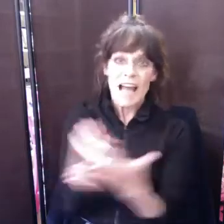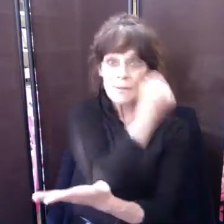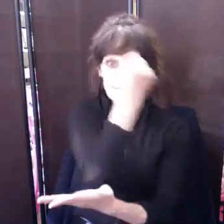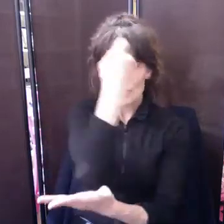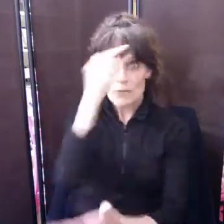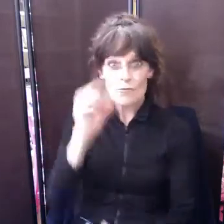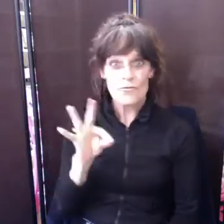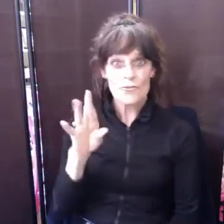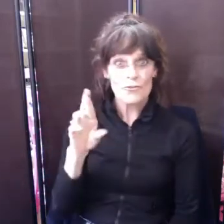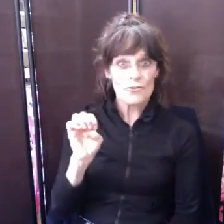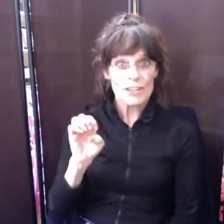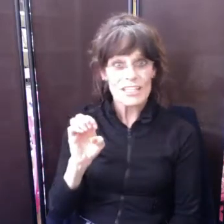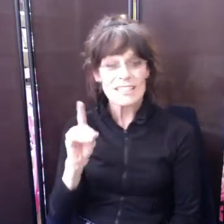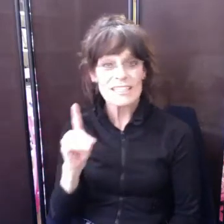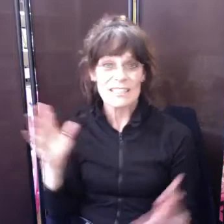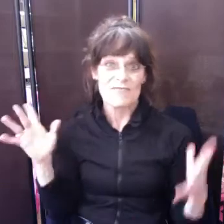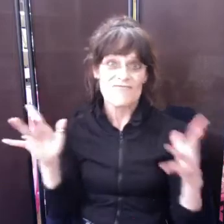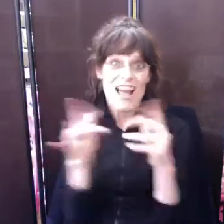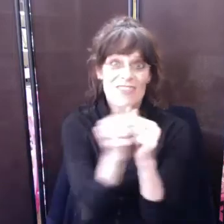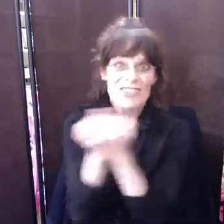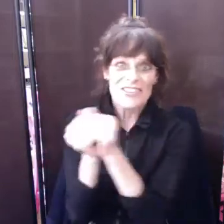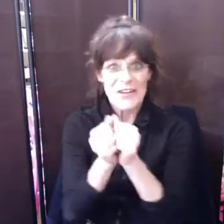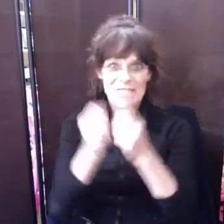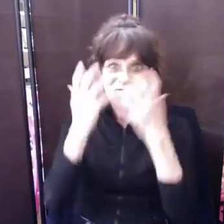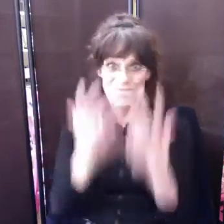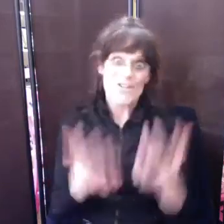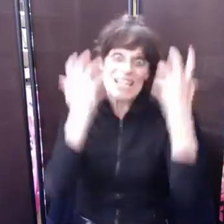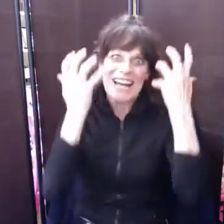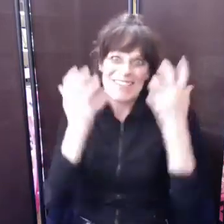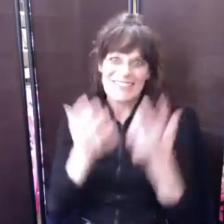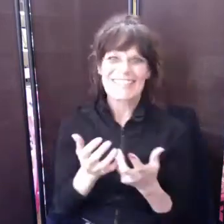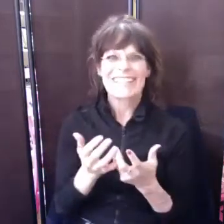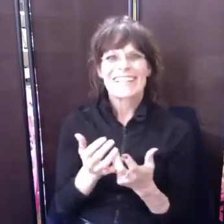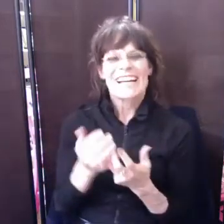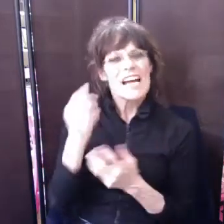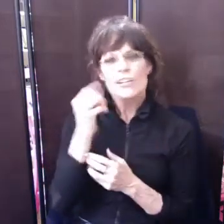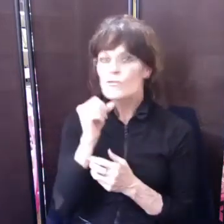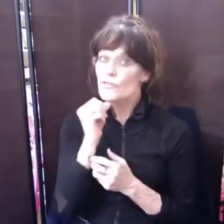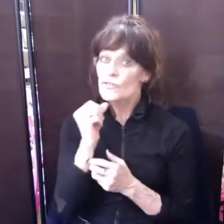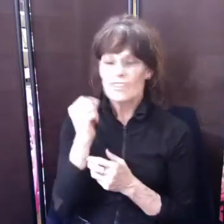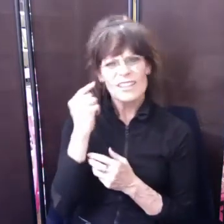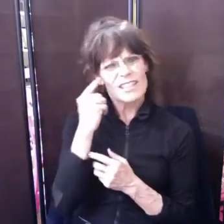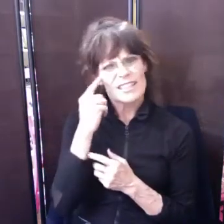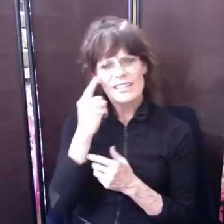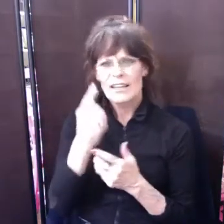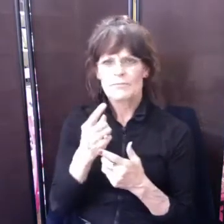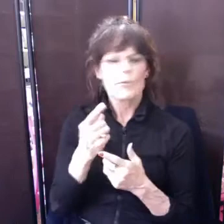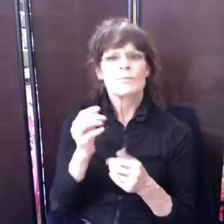one another and just freak out, you know. And I don't think that everybody, you know, AA is loaded with people of my vintage, and